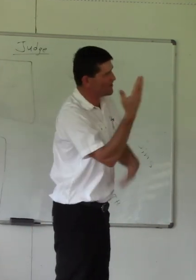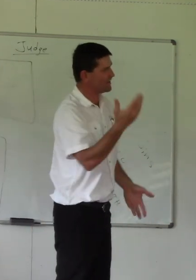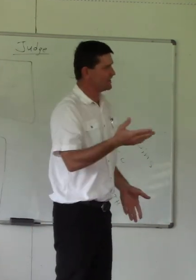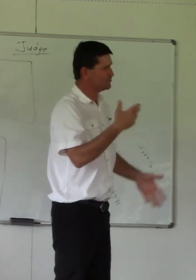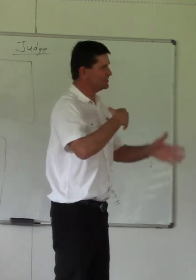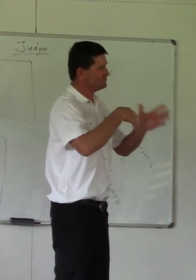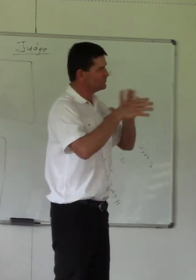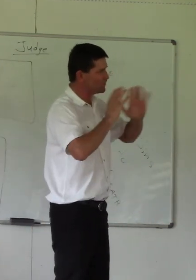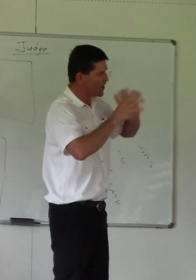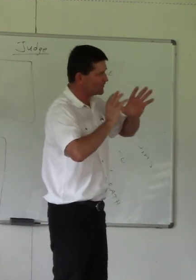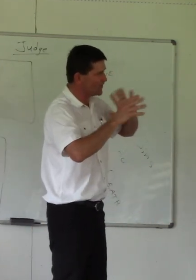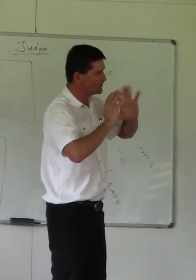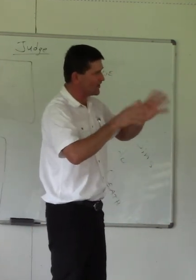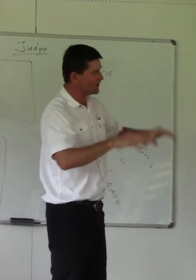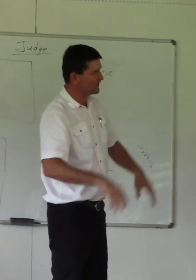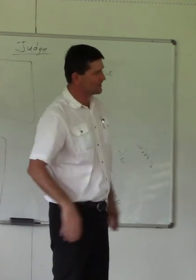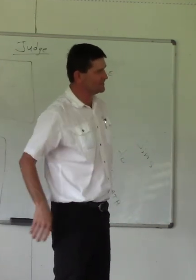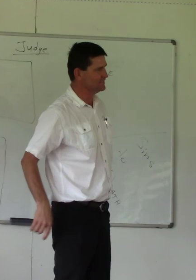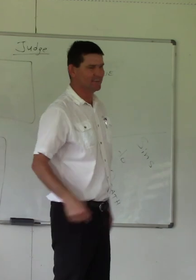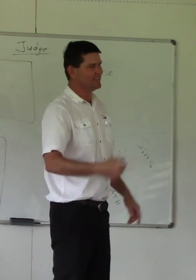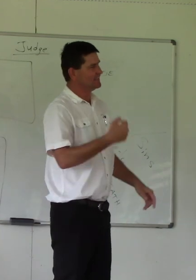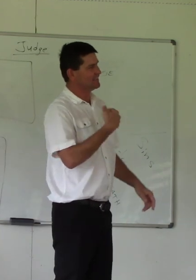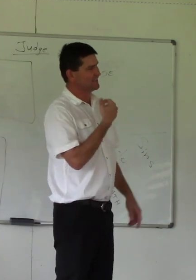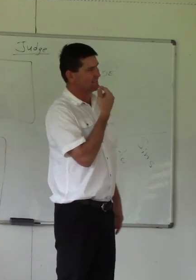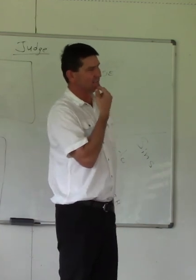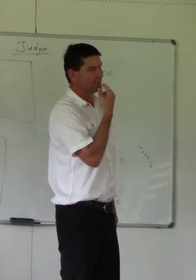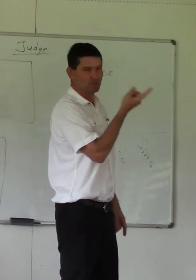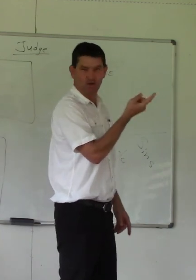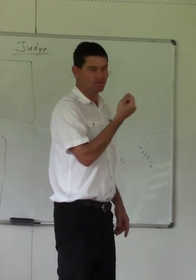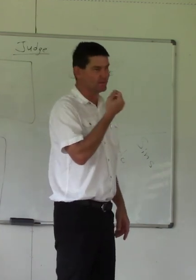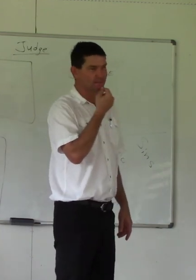Morning. Talking. And dog.